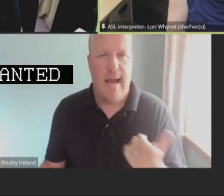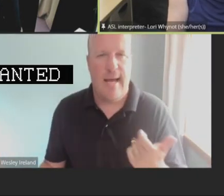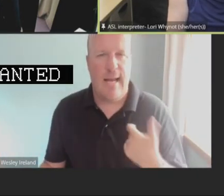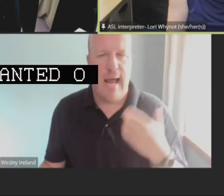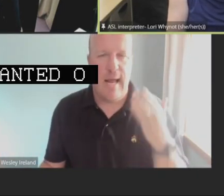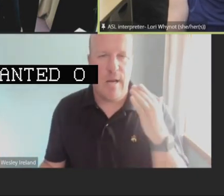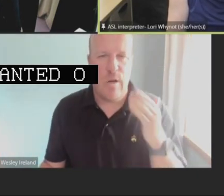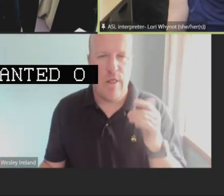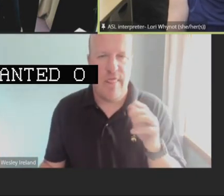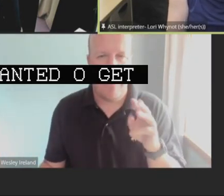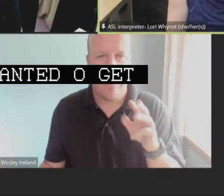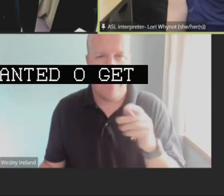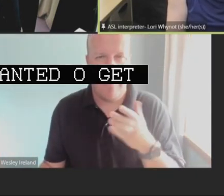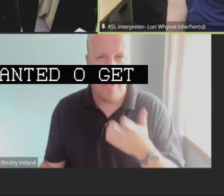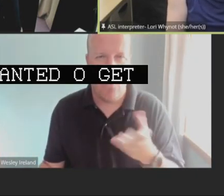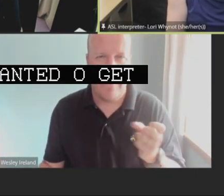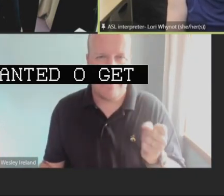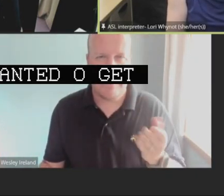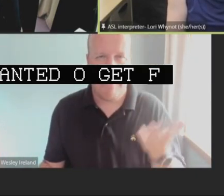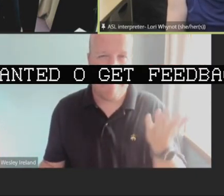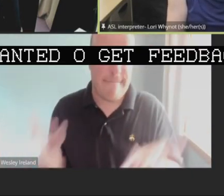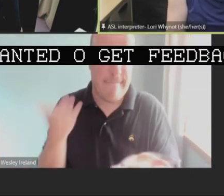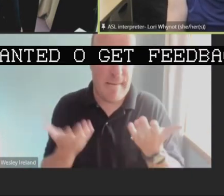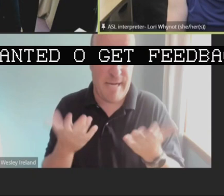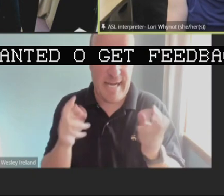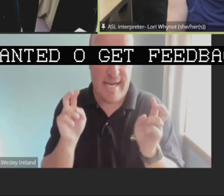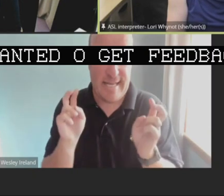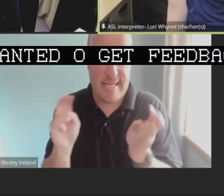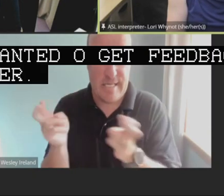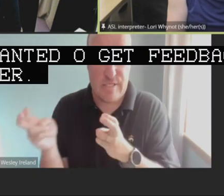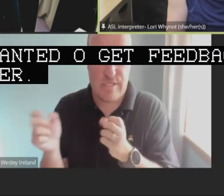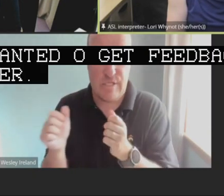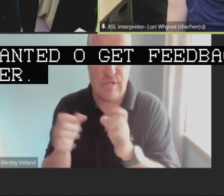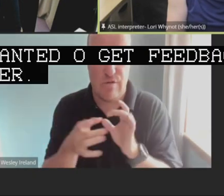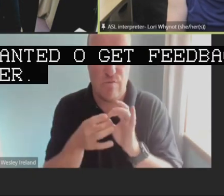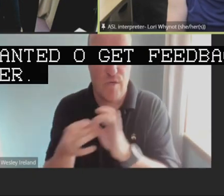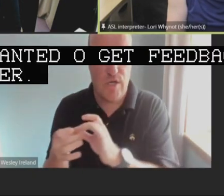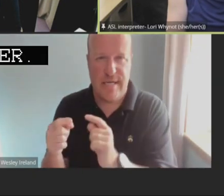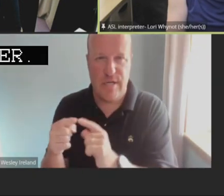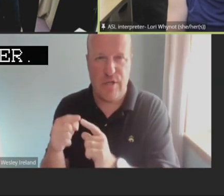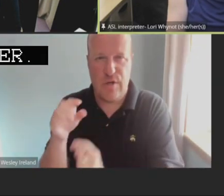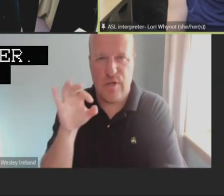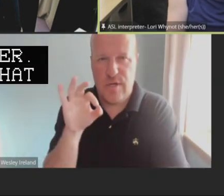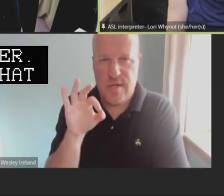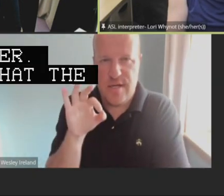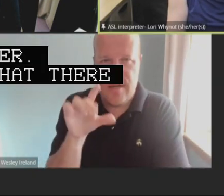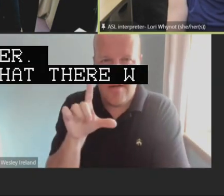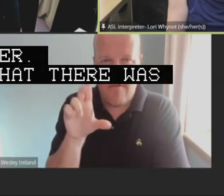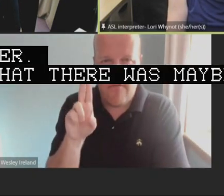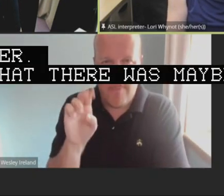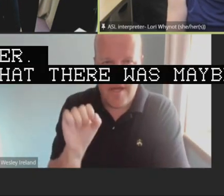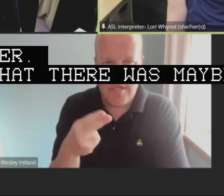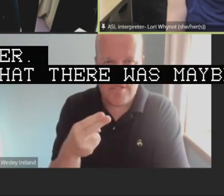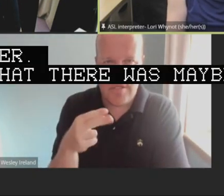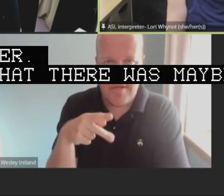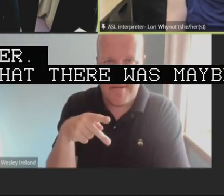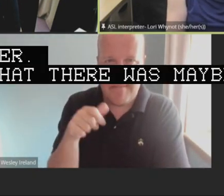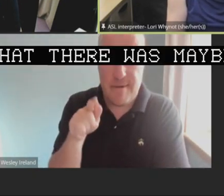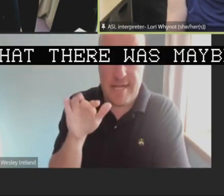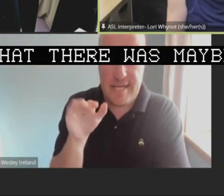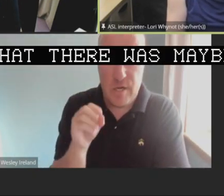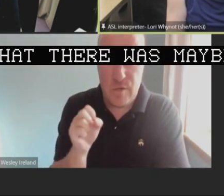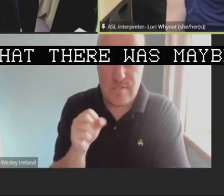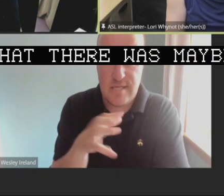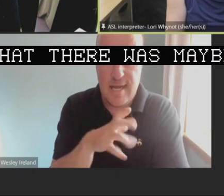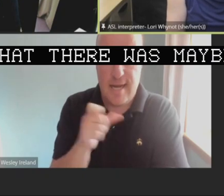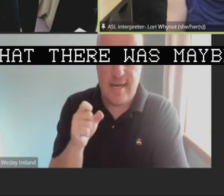feedback on the letter. And I know that there was maybe an issue related to